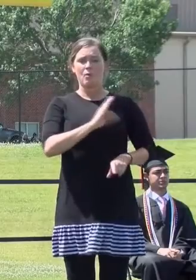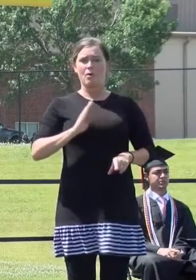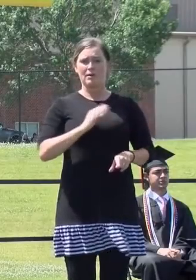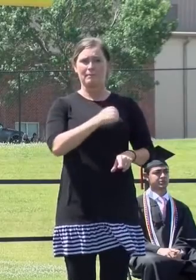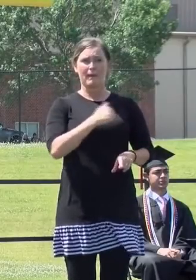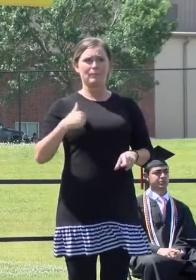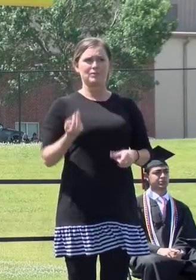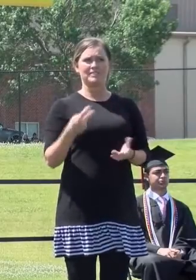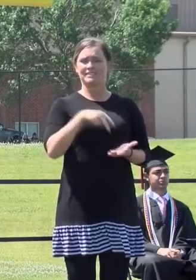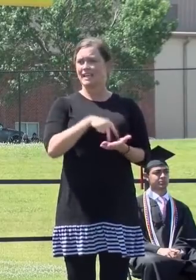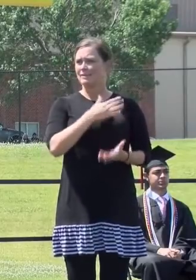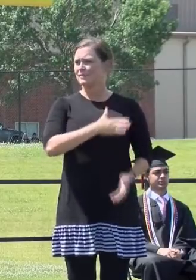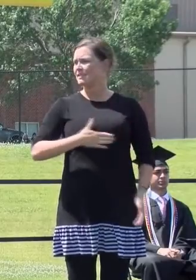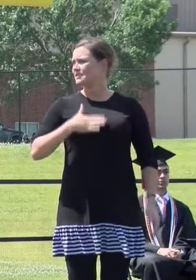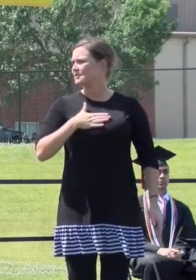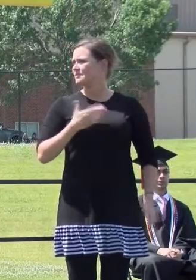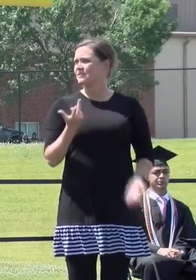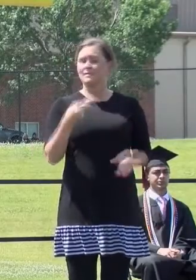please stand?